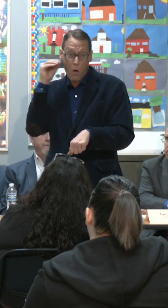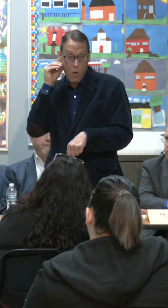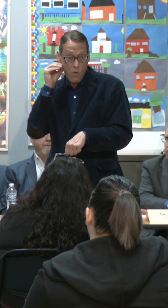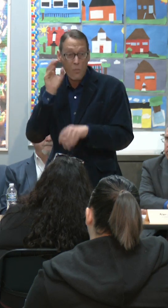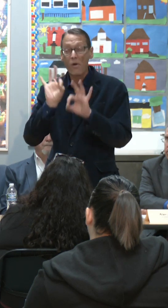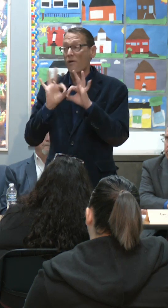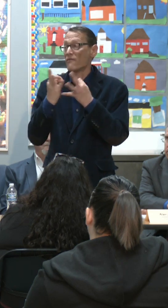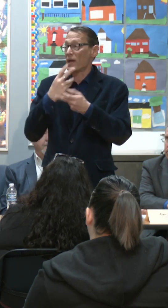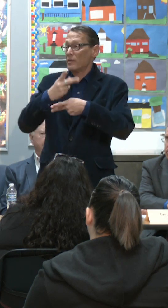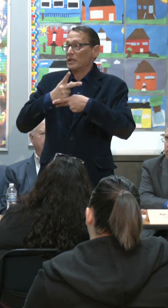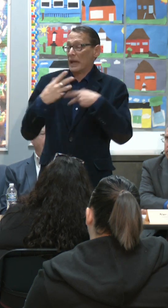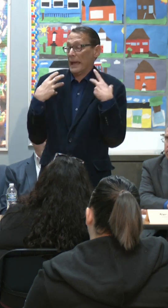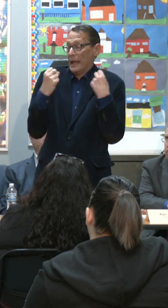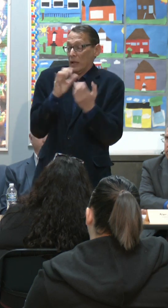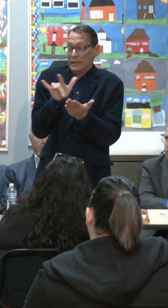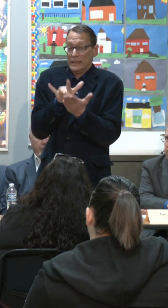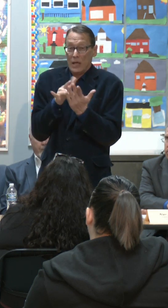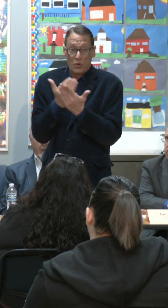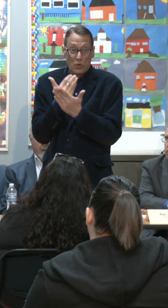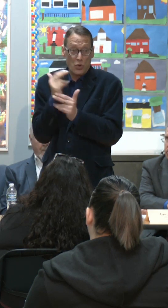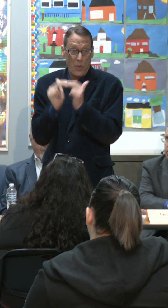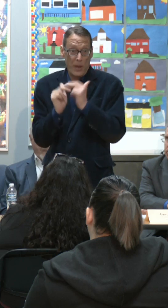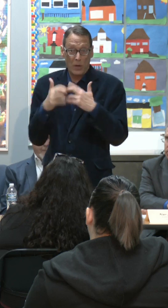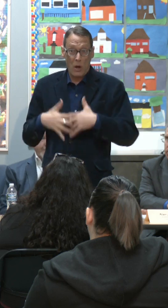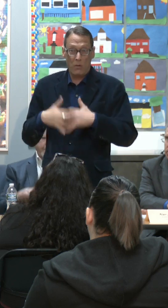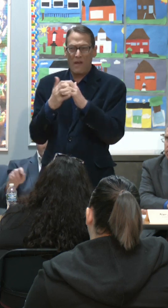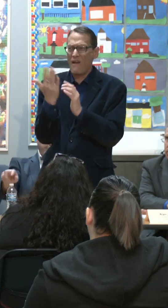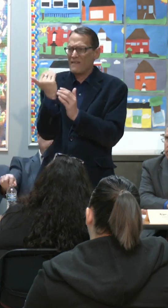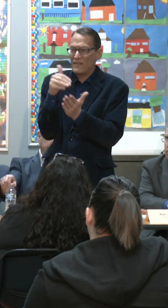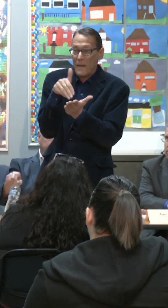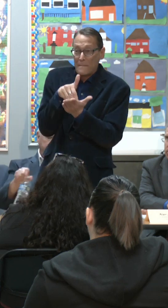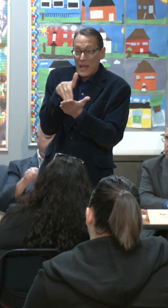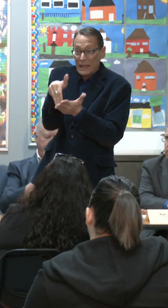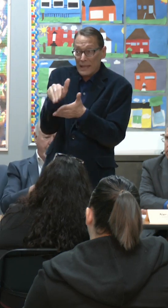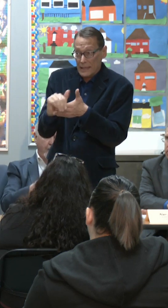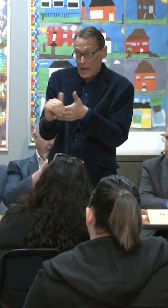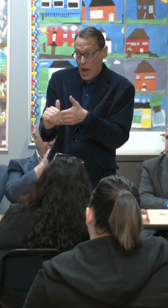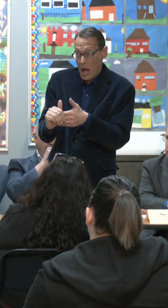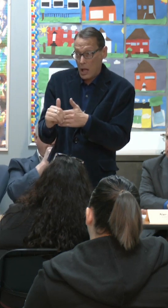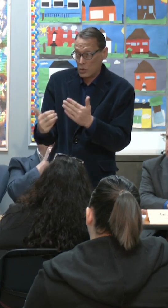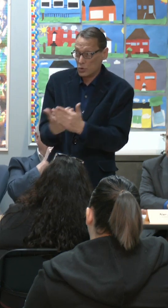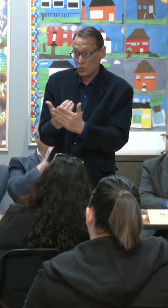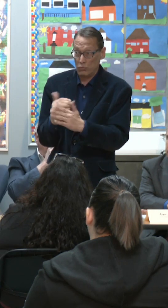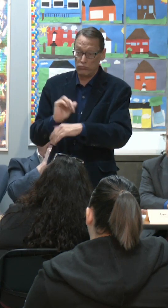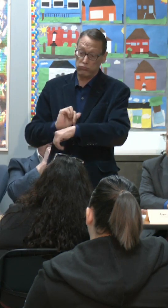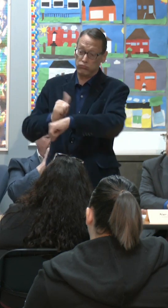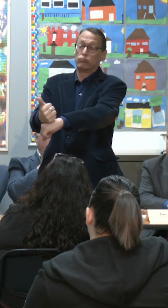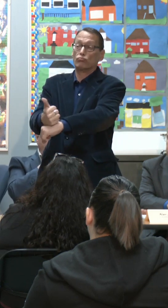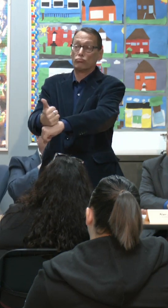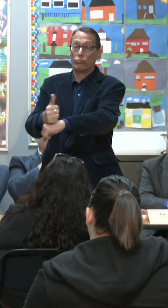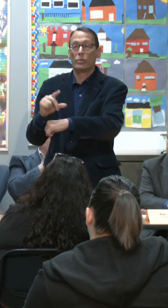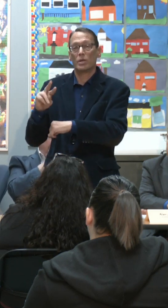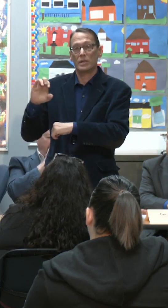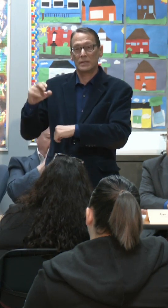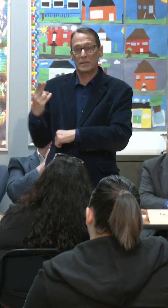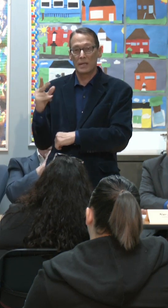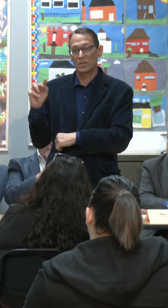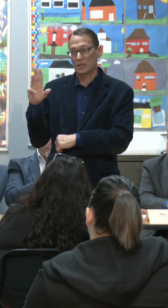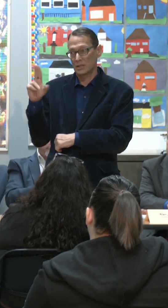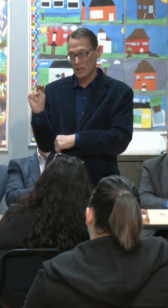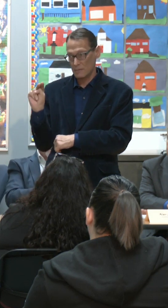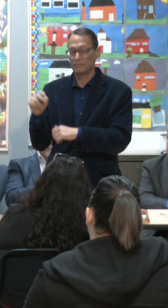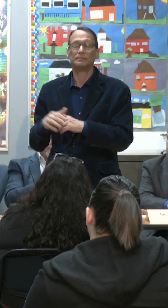pickleball courts. Some of you who might have been there when we did the ribbon cutting for the basketball courts saw me play basketball